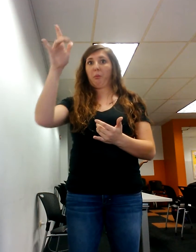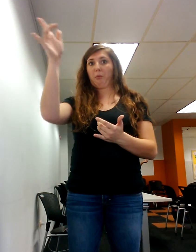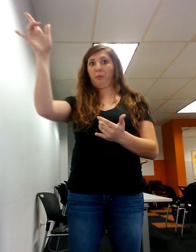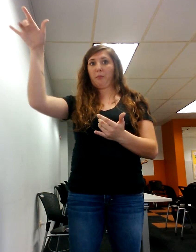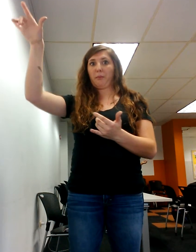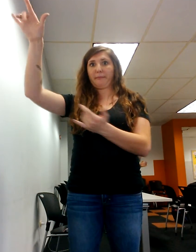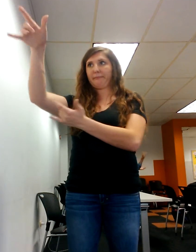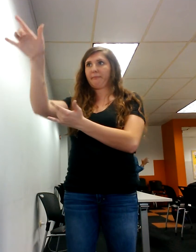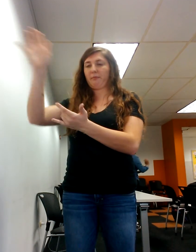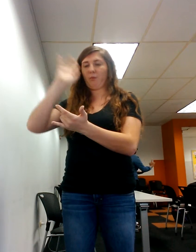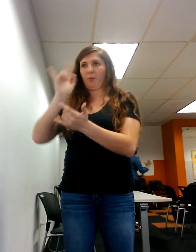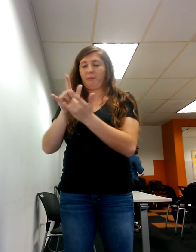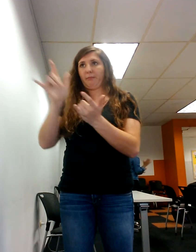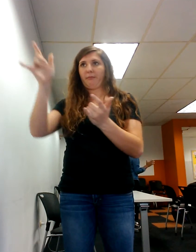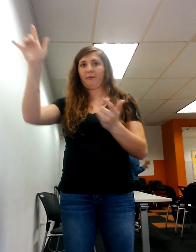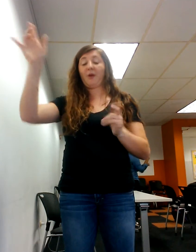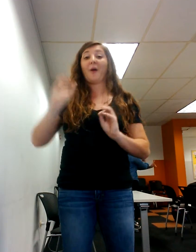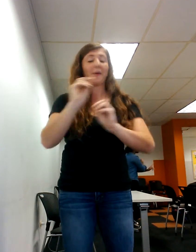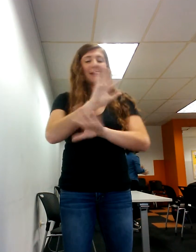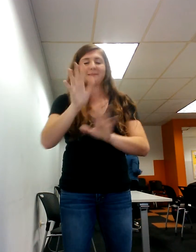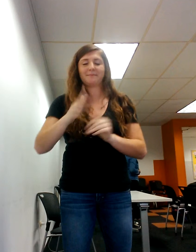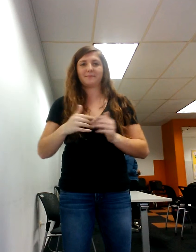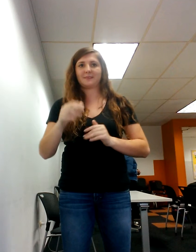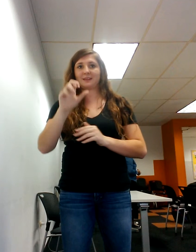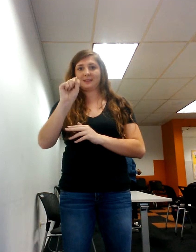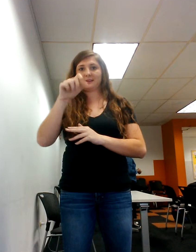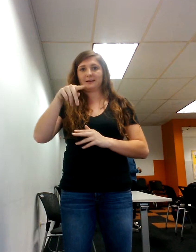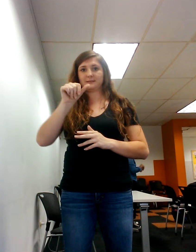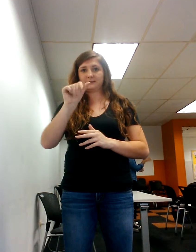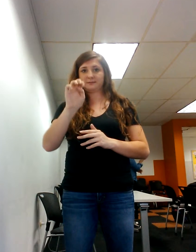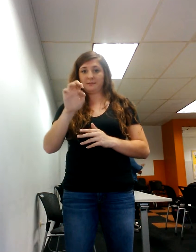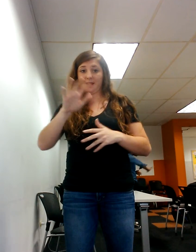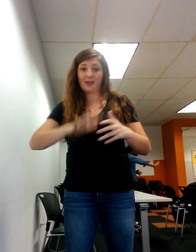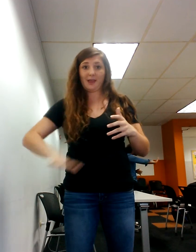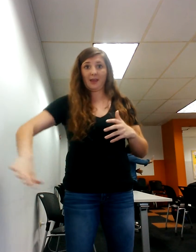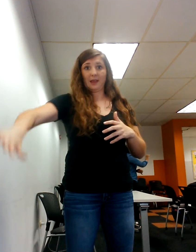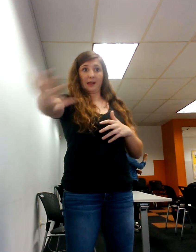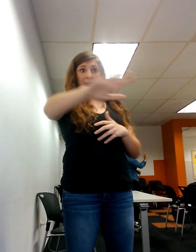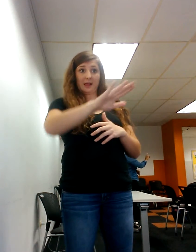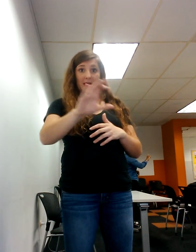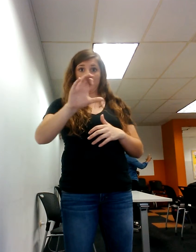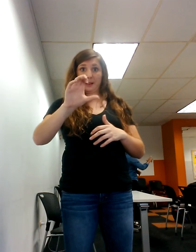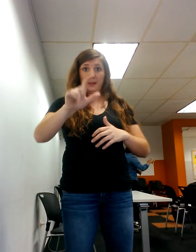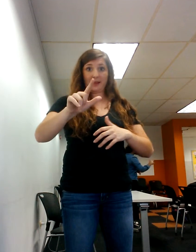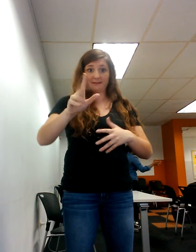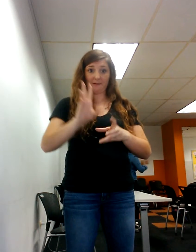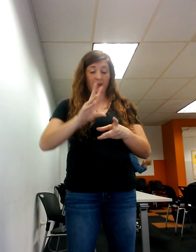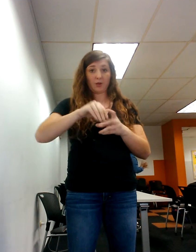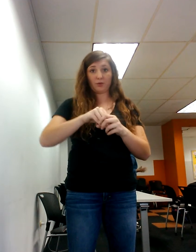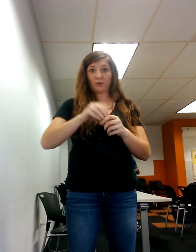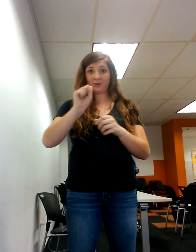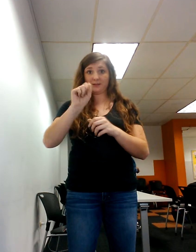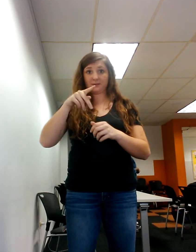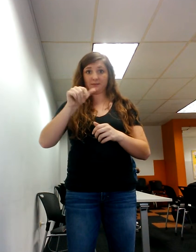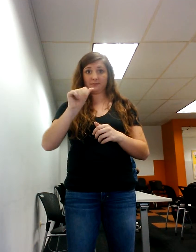All right, anyways. Space. Classifiers, space. All right, anyway. Okay, so we'll talk about